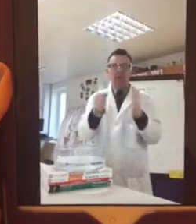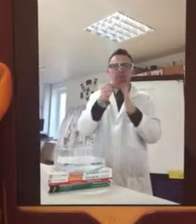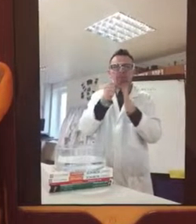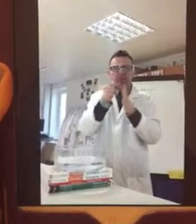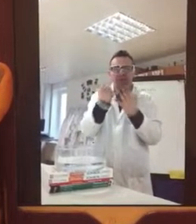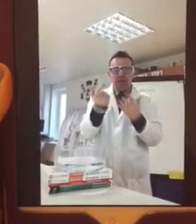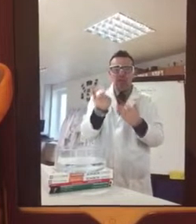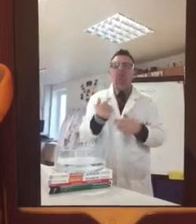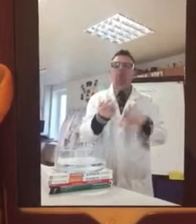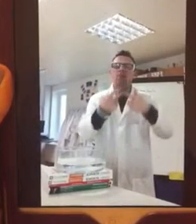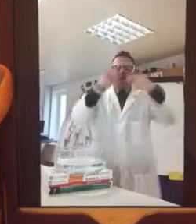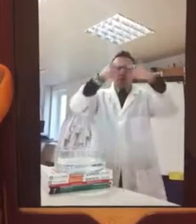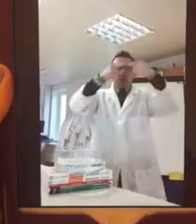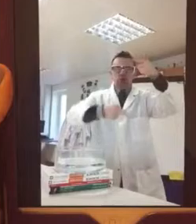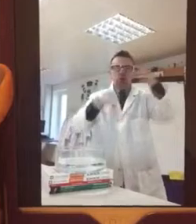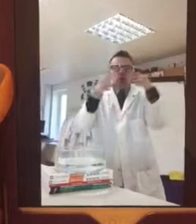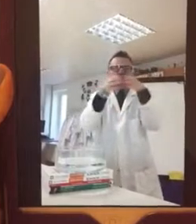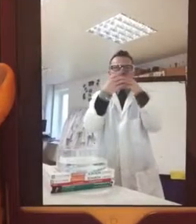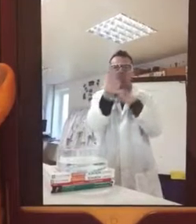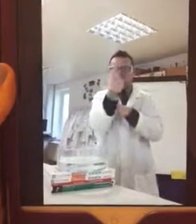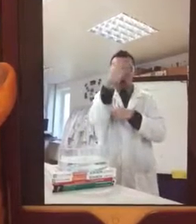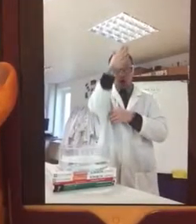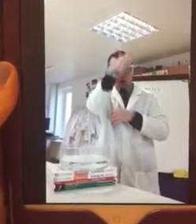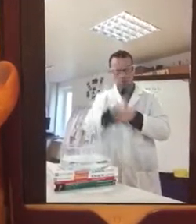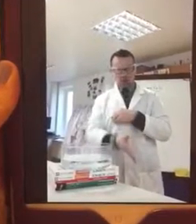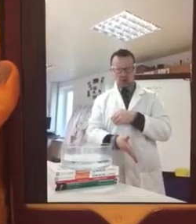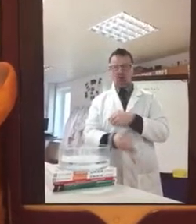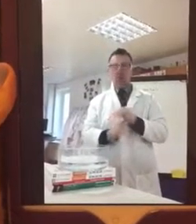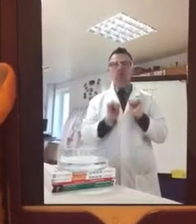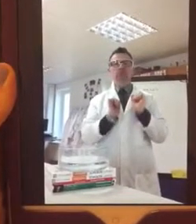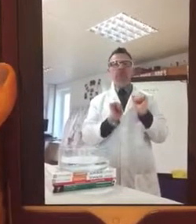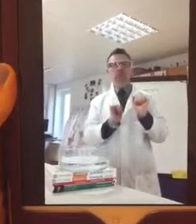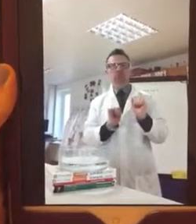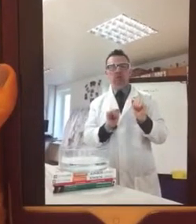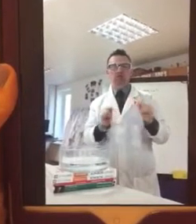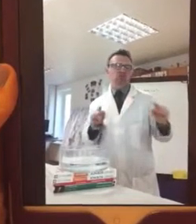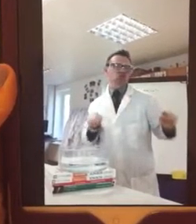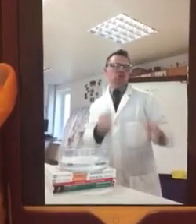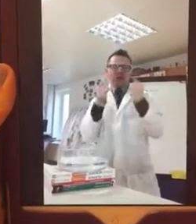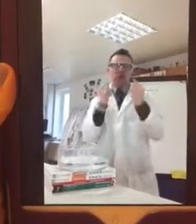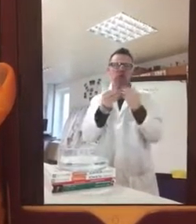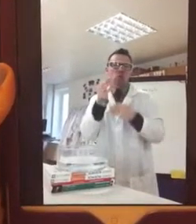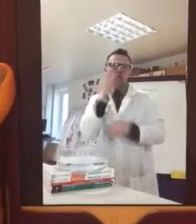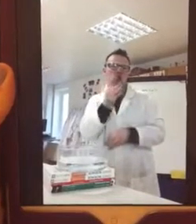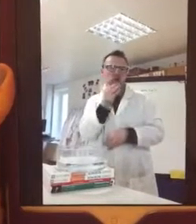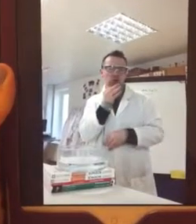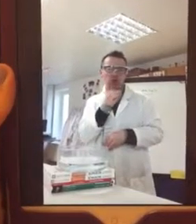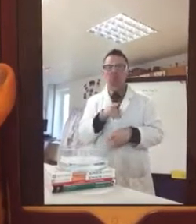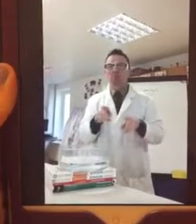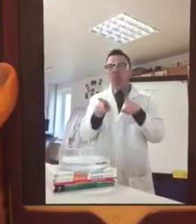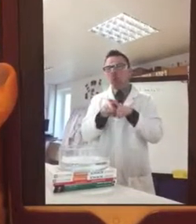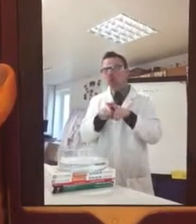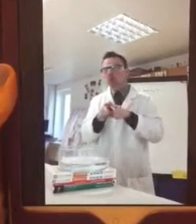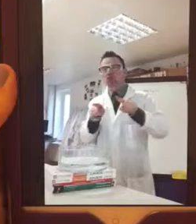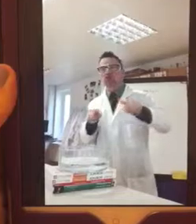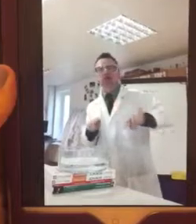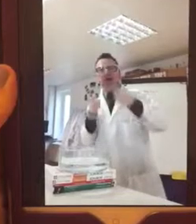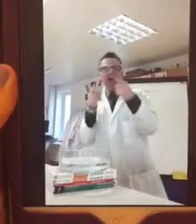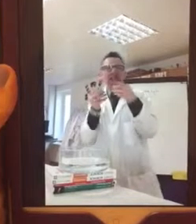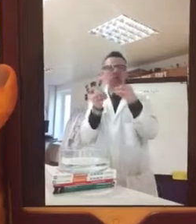lithium, sodium and potassium. So these are all group 1 metals on the periodic table. So they react with water and